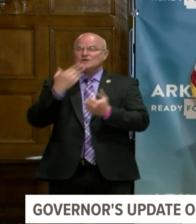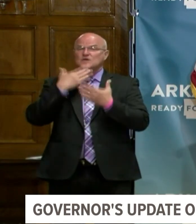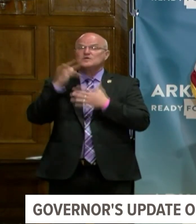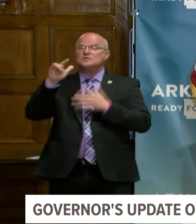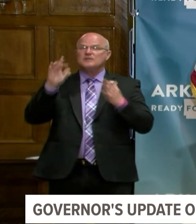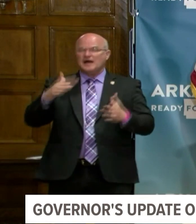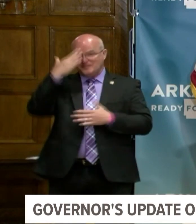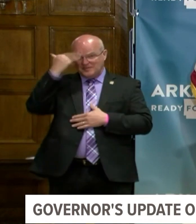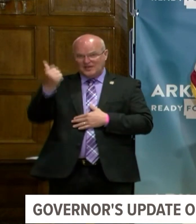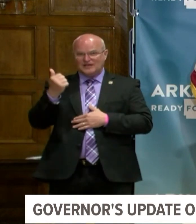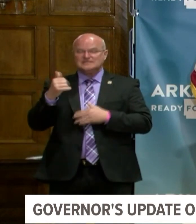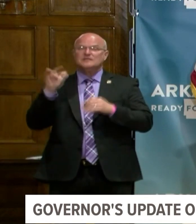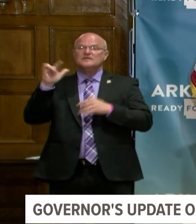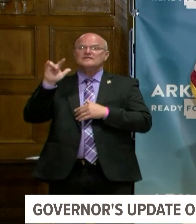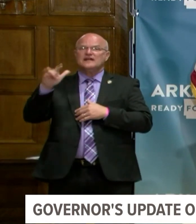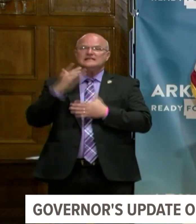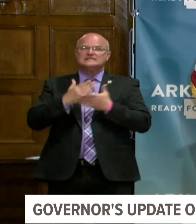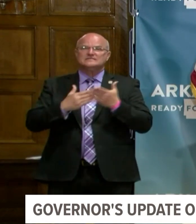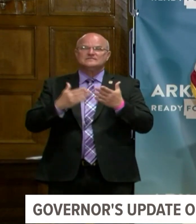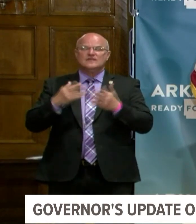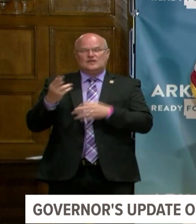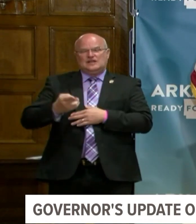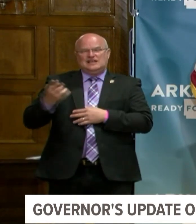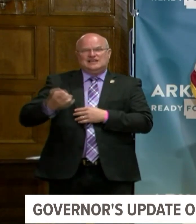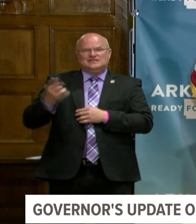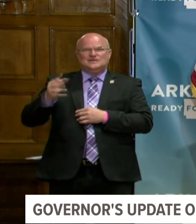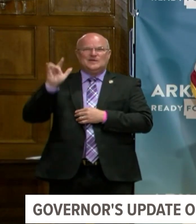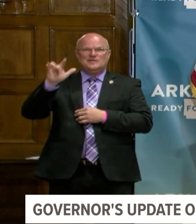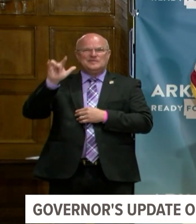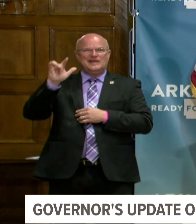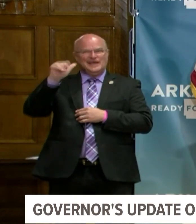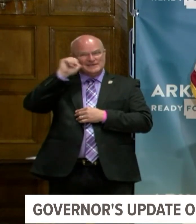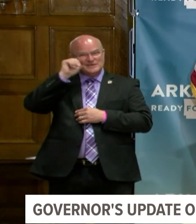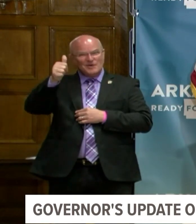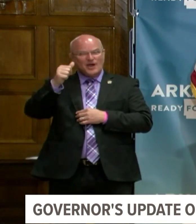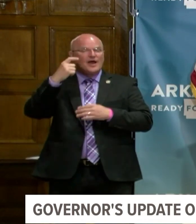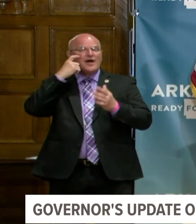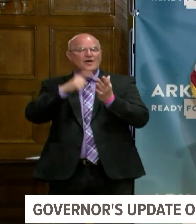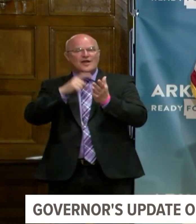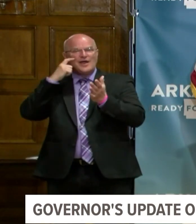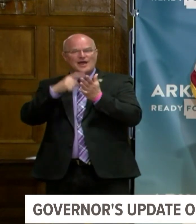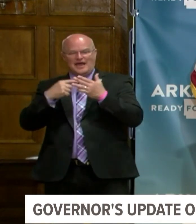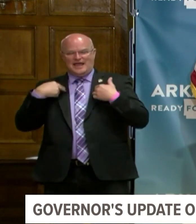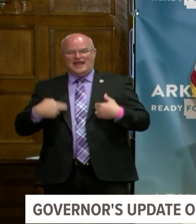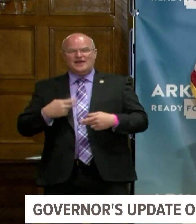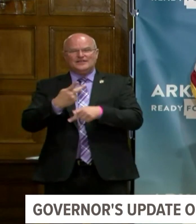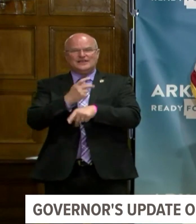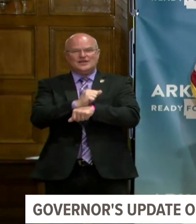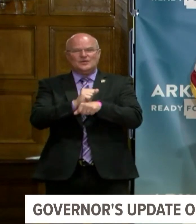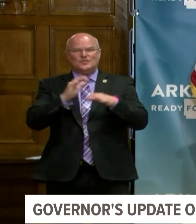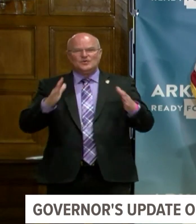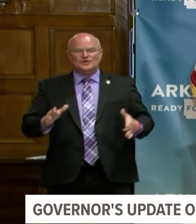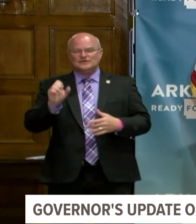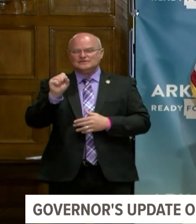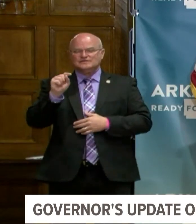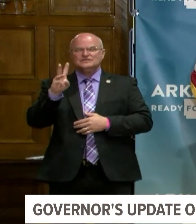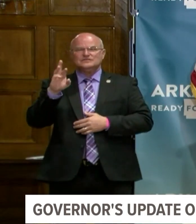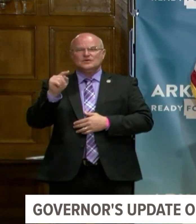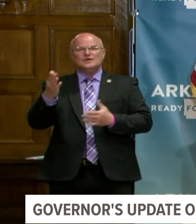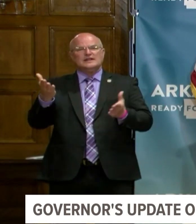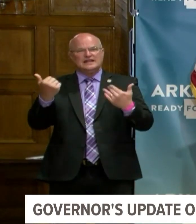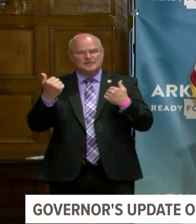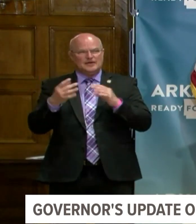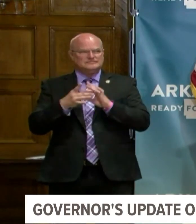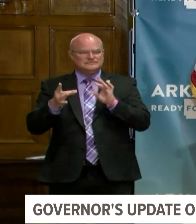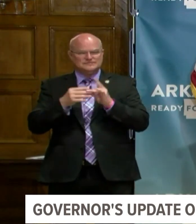good pilot because he's going to be flying some very historic planes tomorrow to recognize our healthcare workers. Stuart, why don't you come, and you've got an